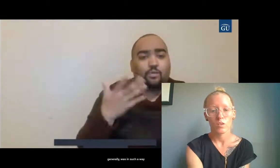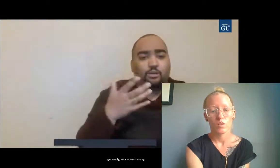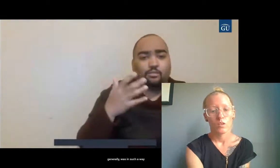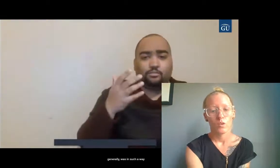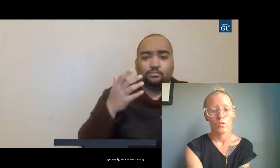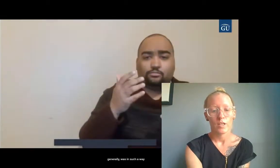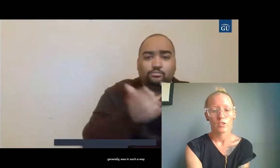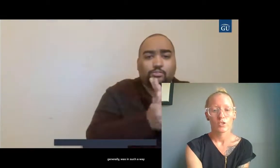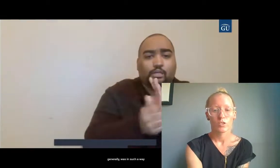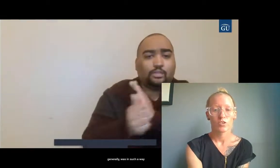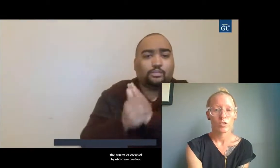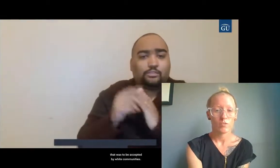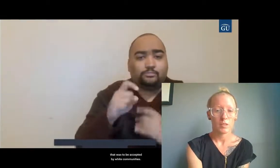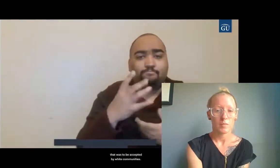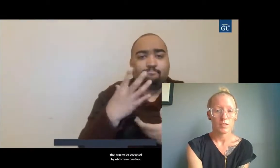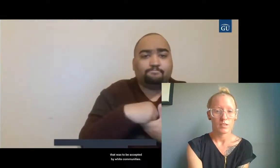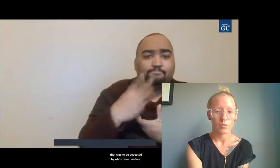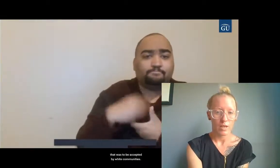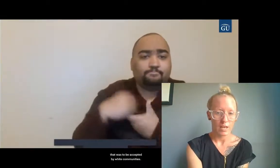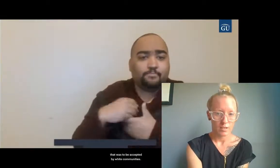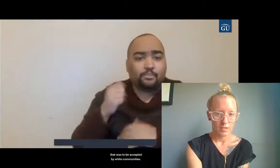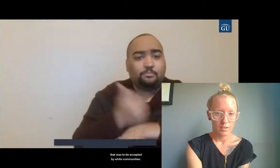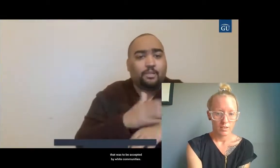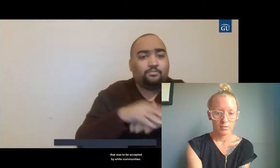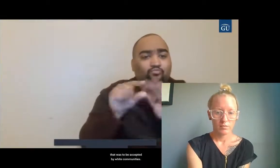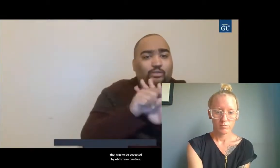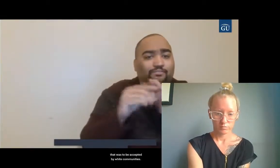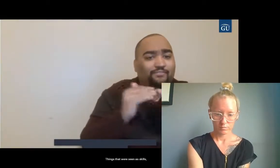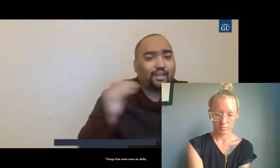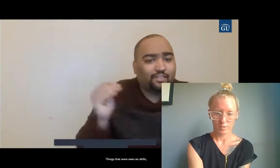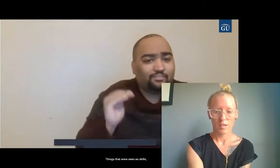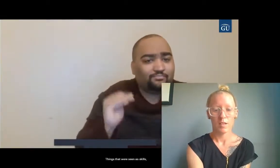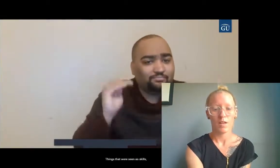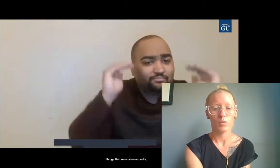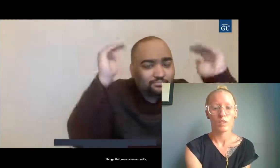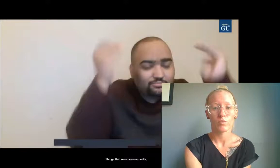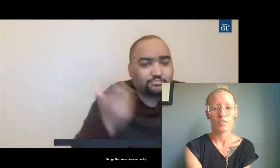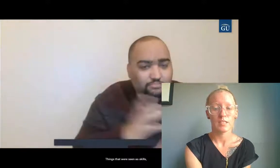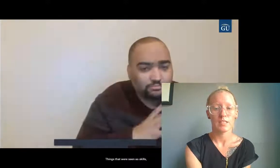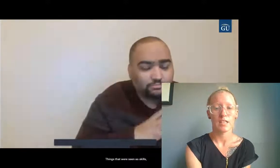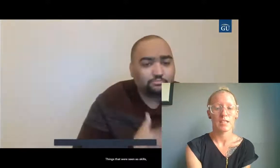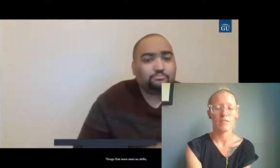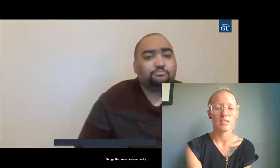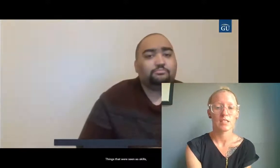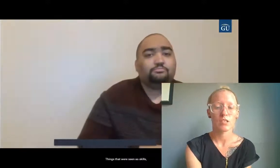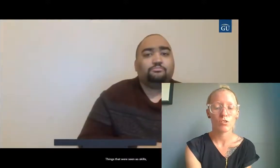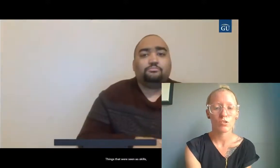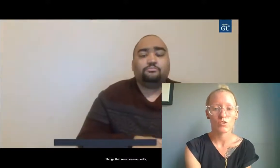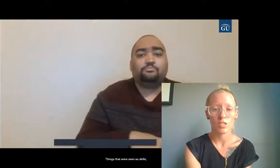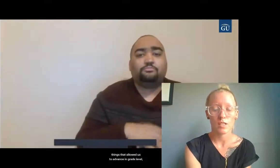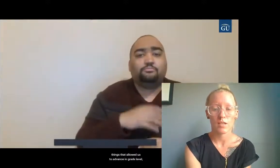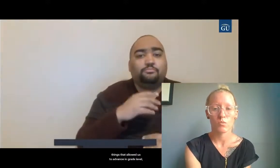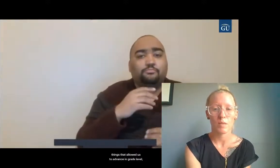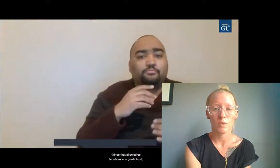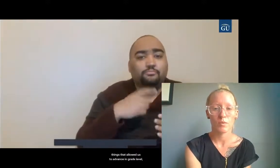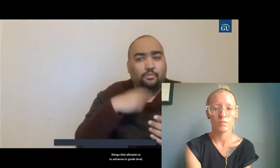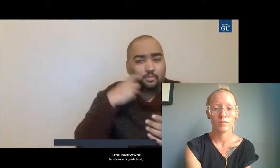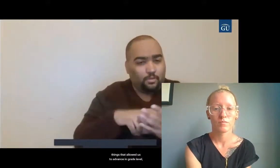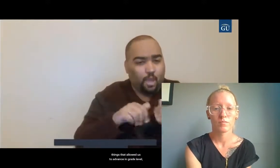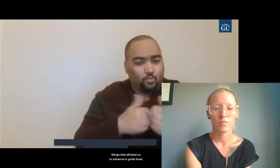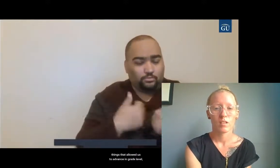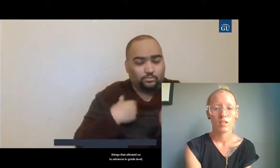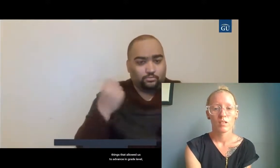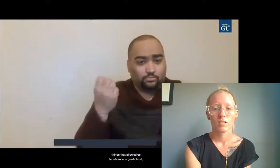from school, which generally means, in a way, that we were seen as having skills just as white